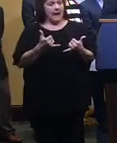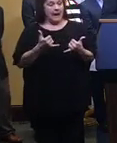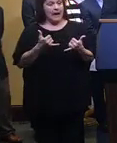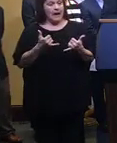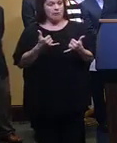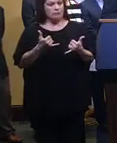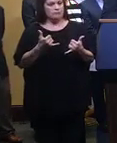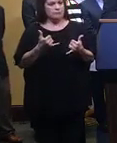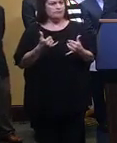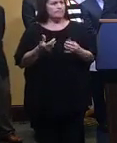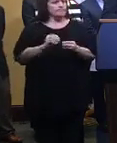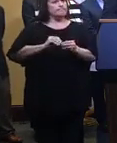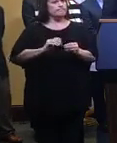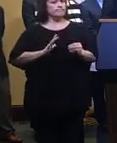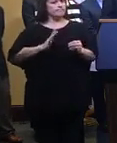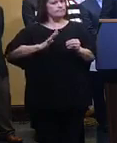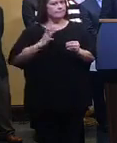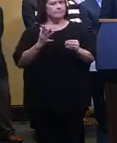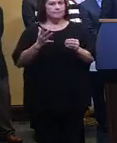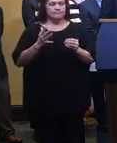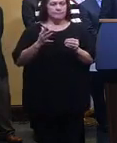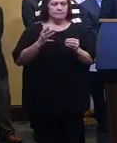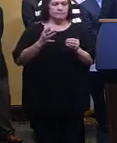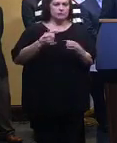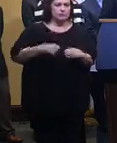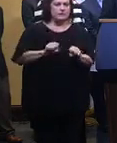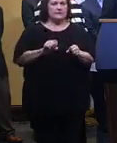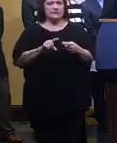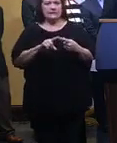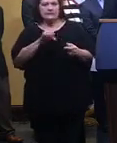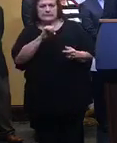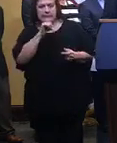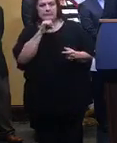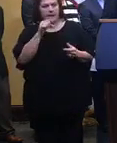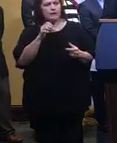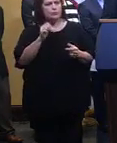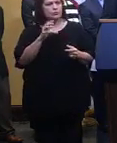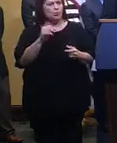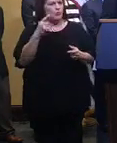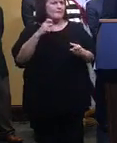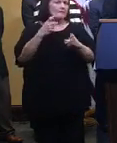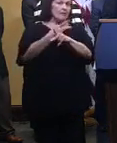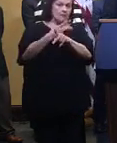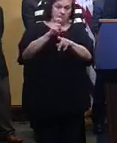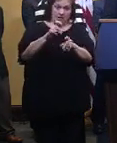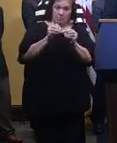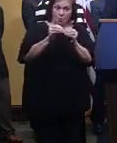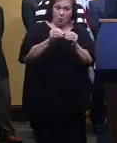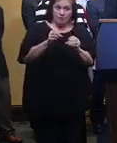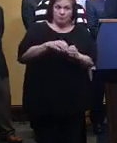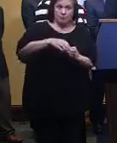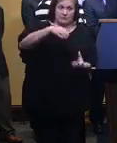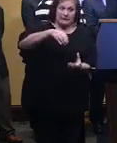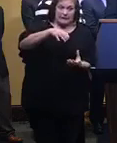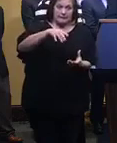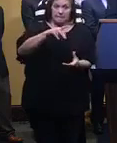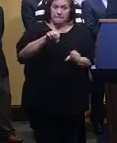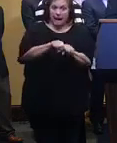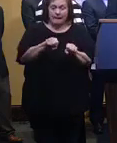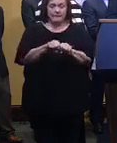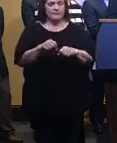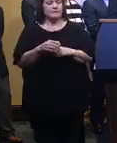we're facing, and we are committed to resolving and solving those problems as we move forward. Finally, the last two slides show you that the climate